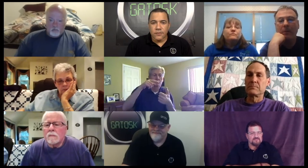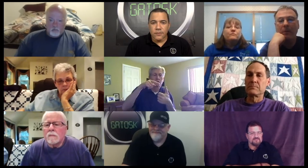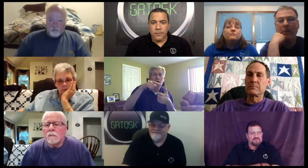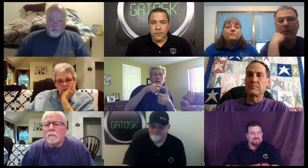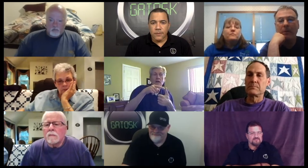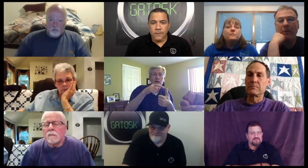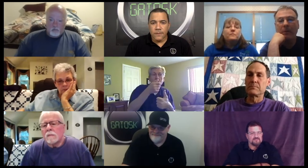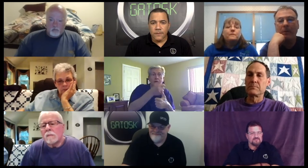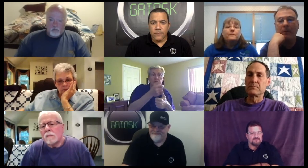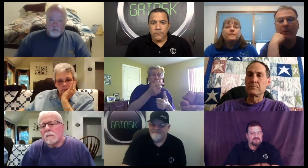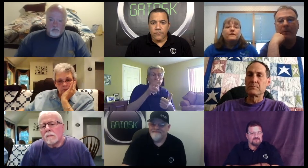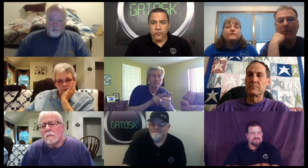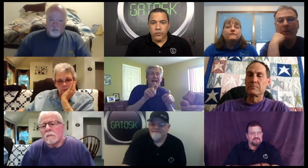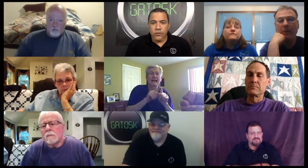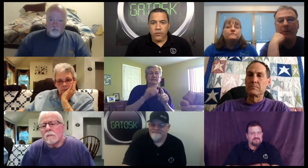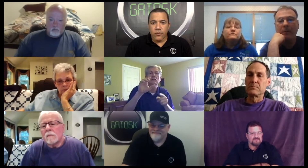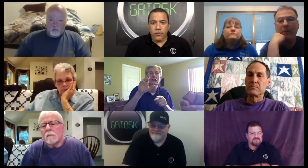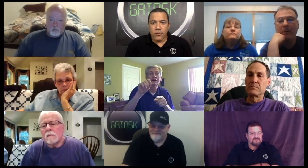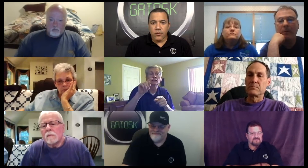know that this person has signed up as